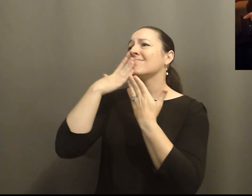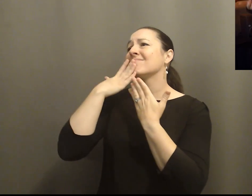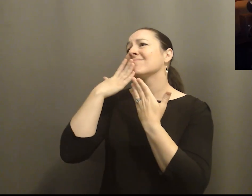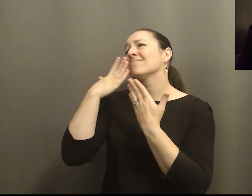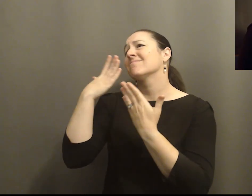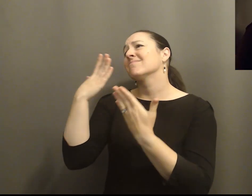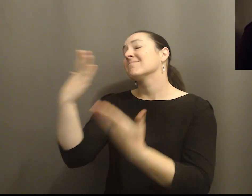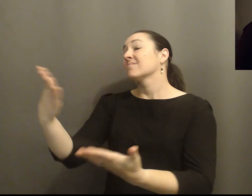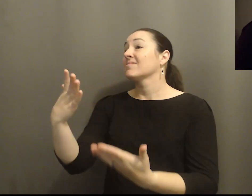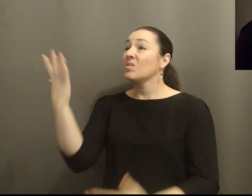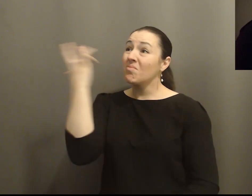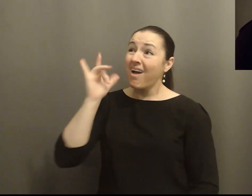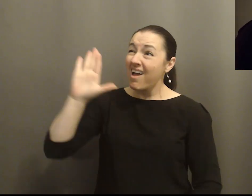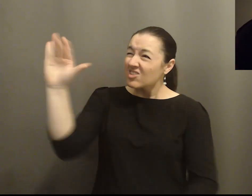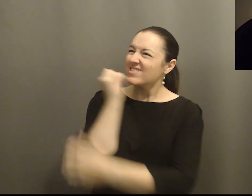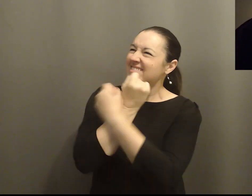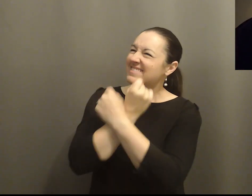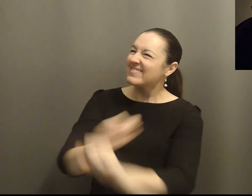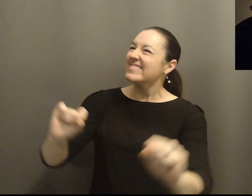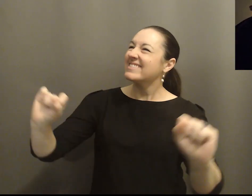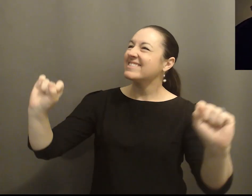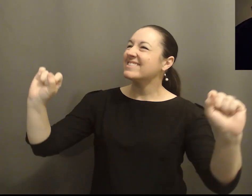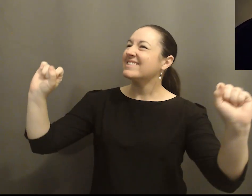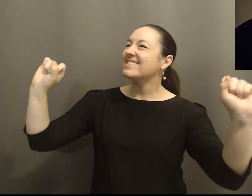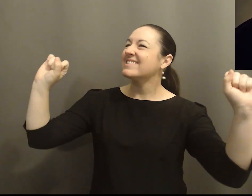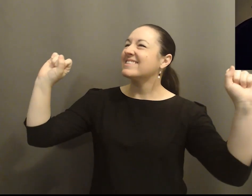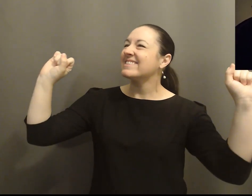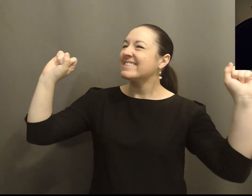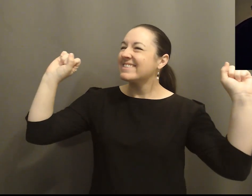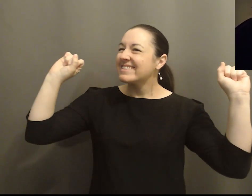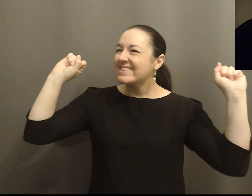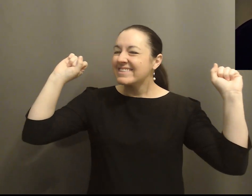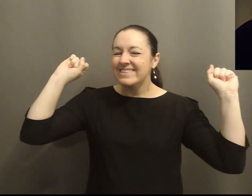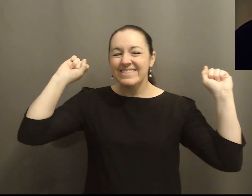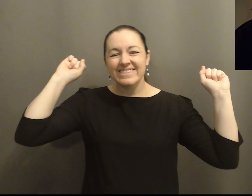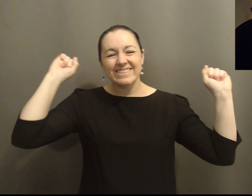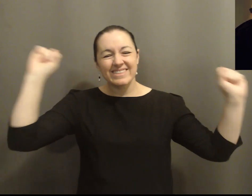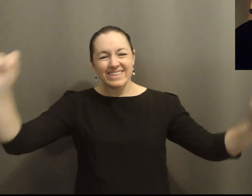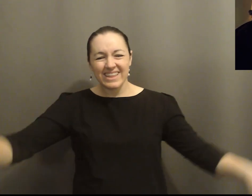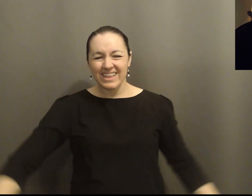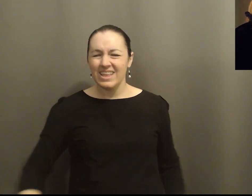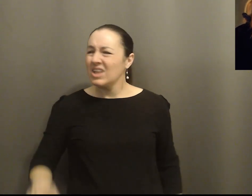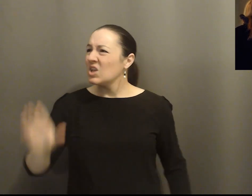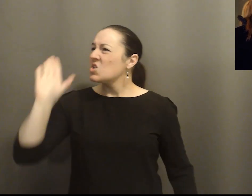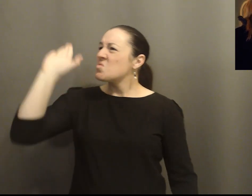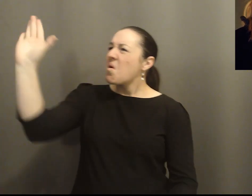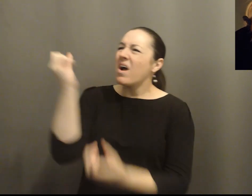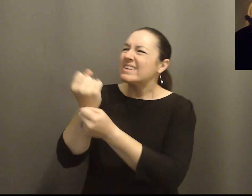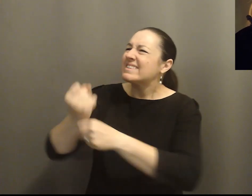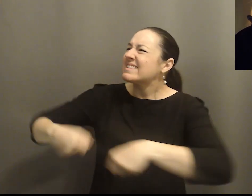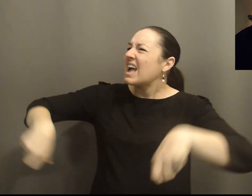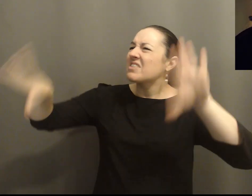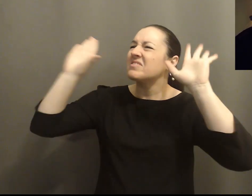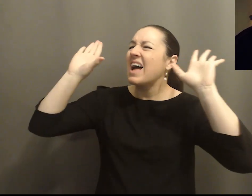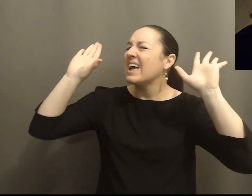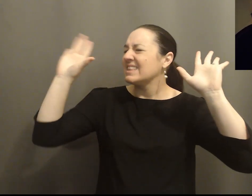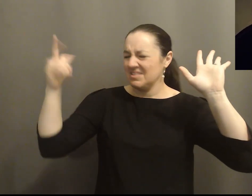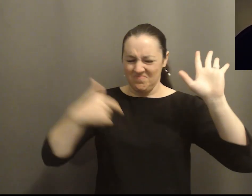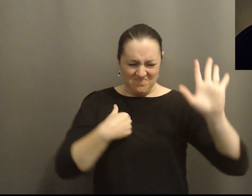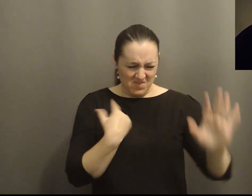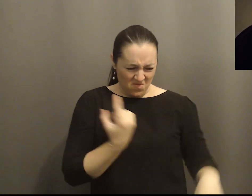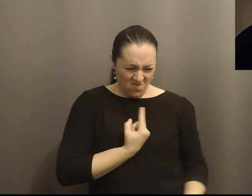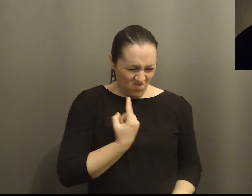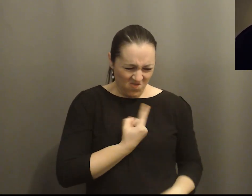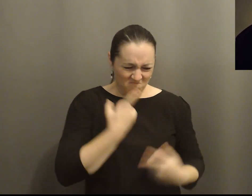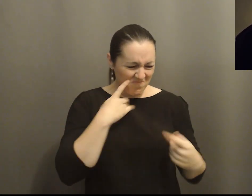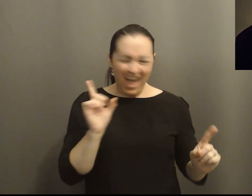For your salvation Oh, you paid the price I couldn't pay Oh, I call